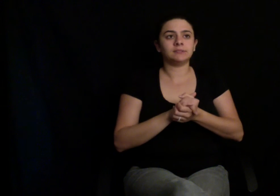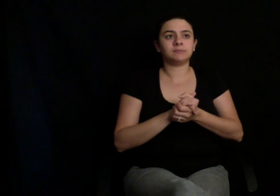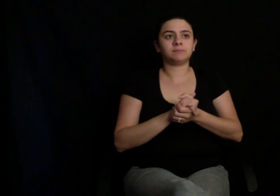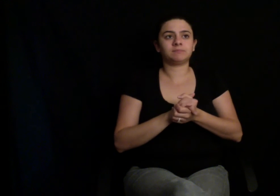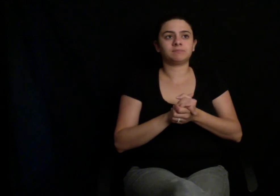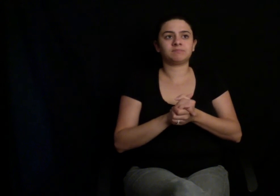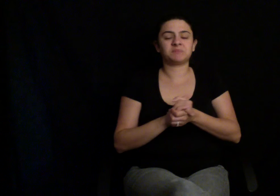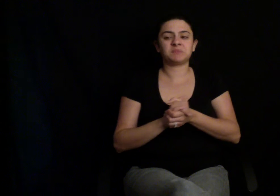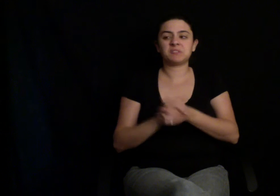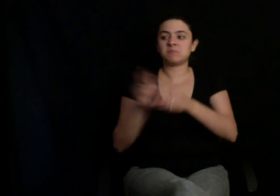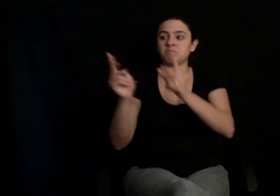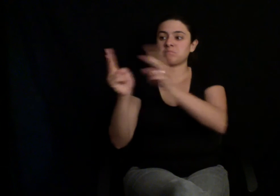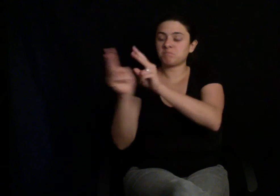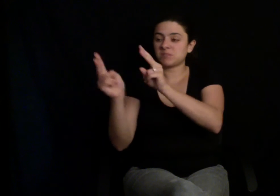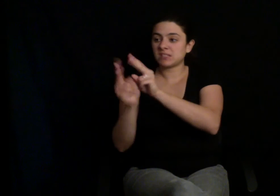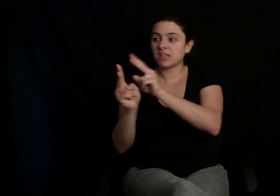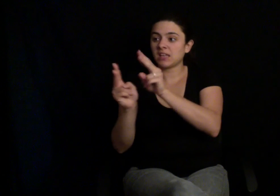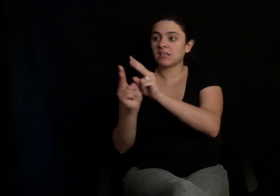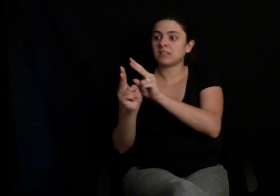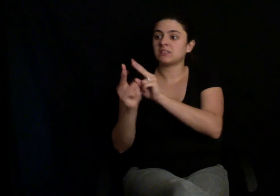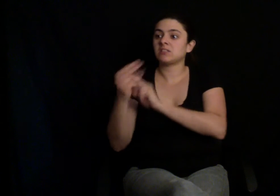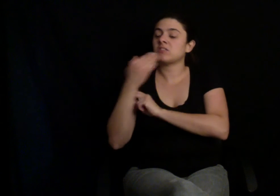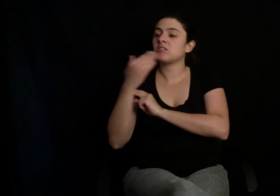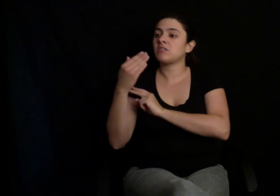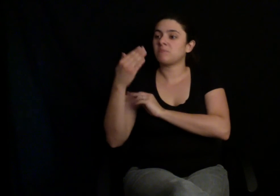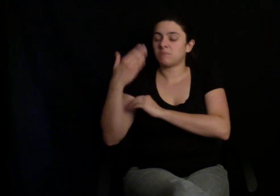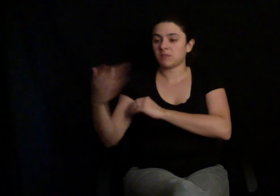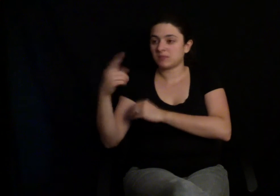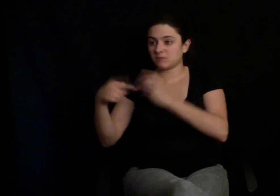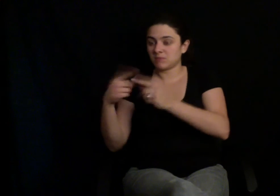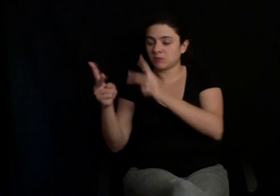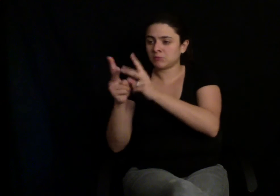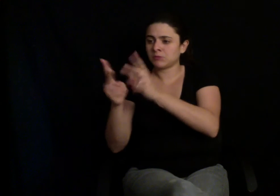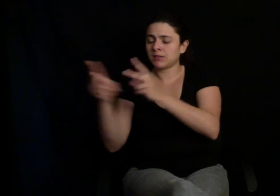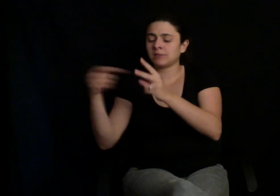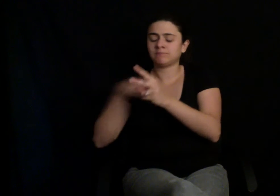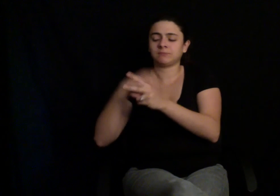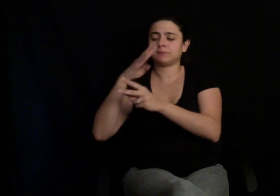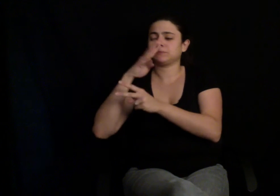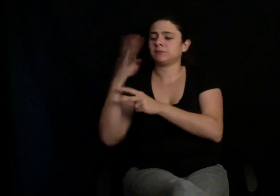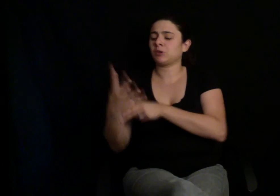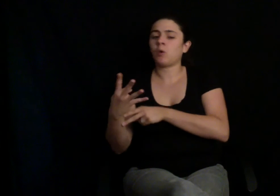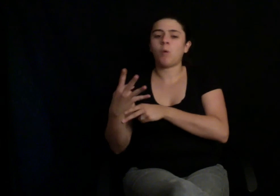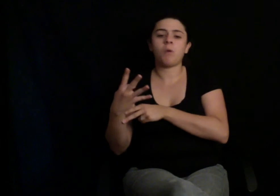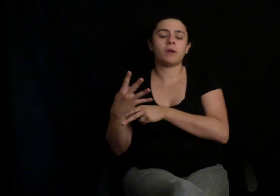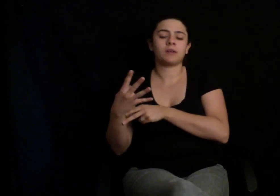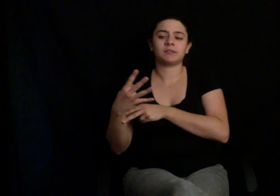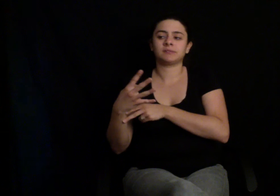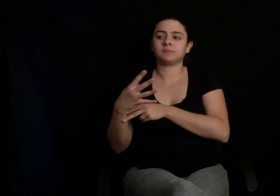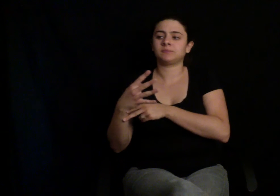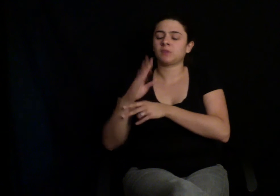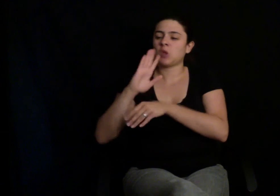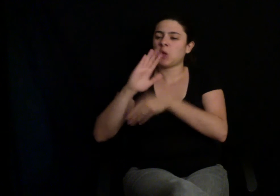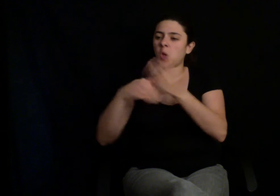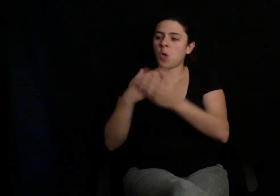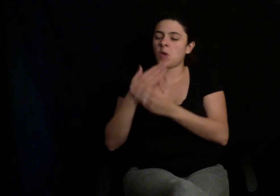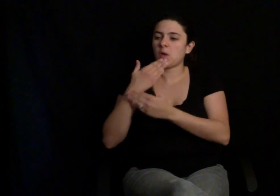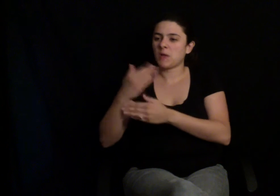has. I was throwing out empathy, love, affection, intimacy, anything that's good about sex, anything that's positive, and I really made it into